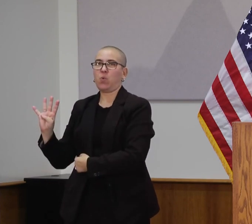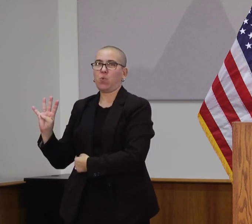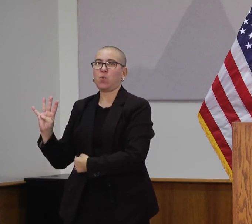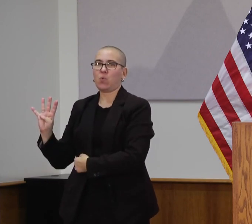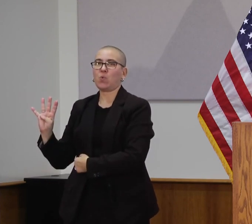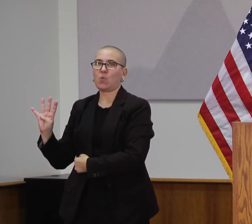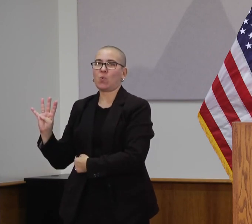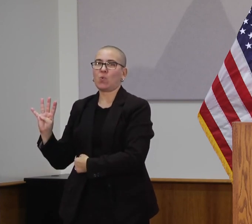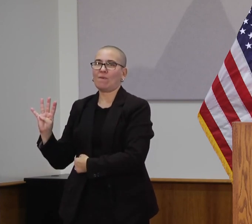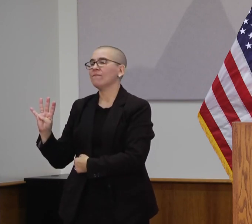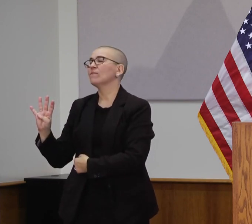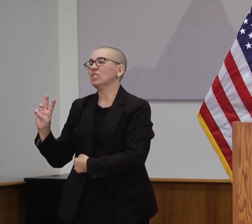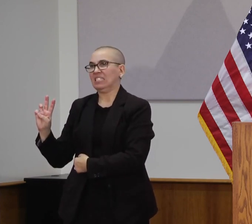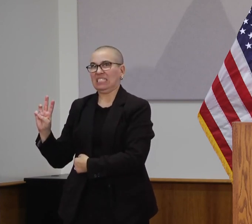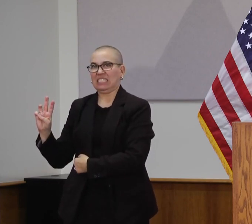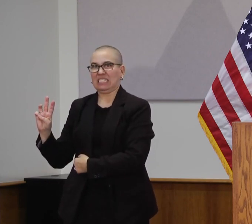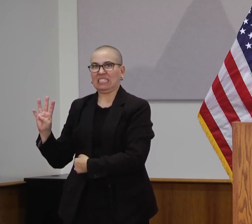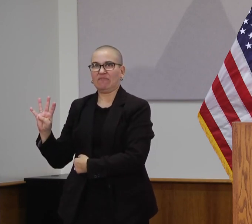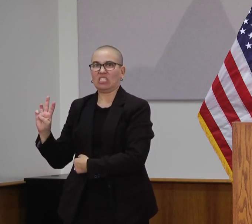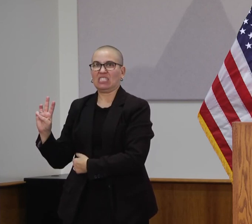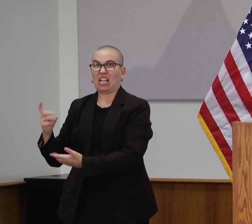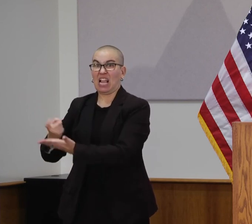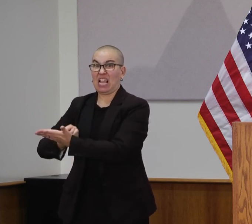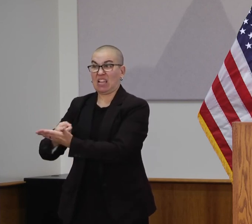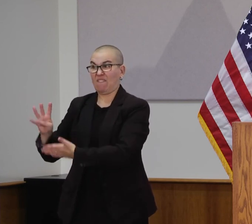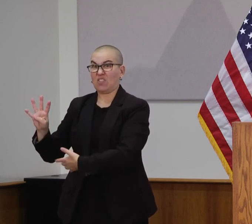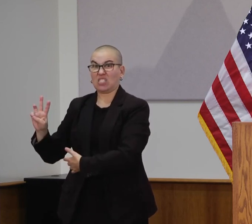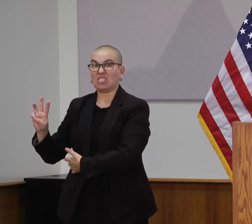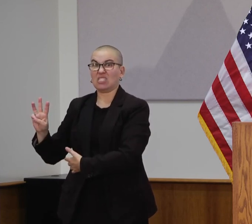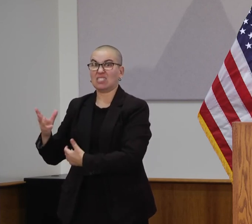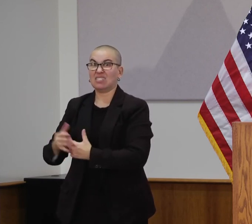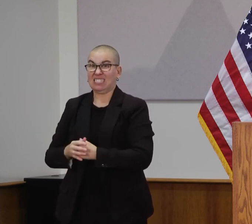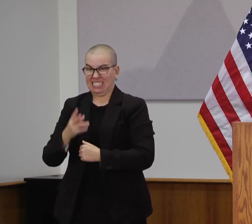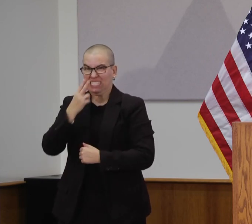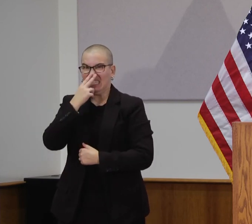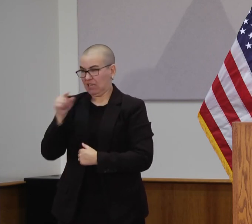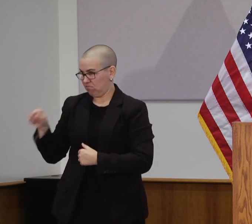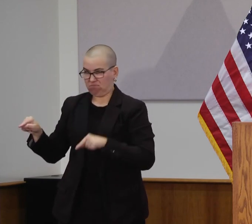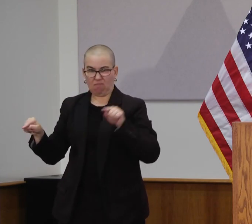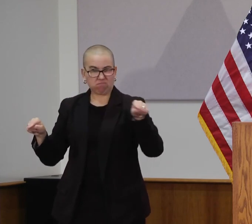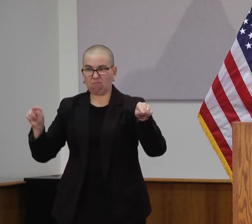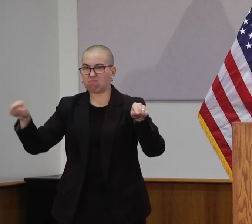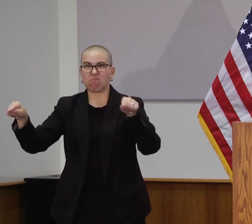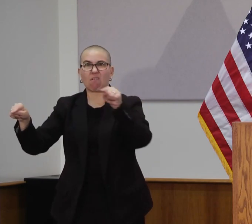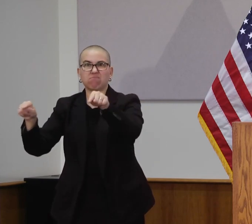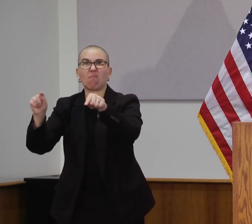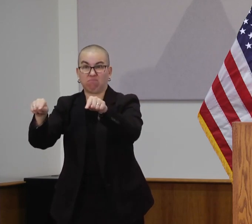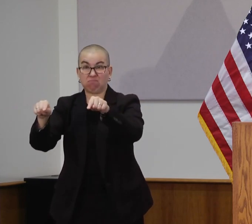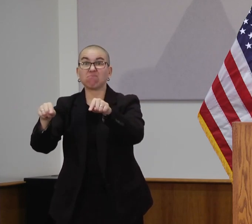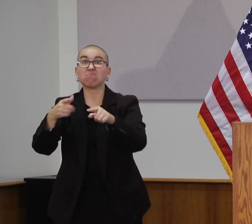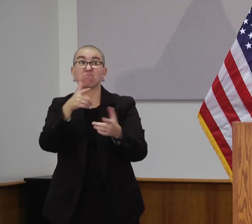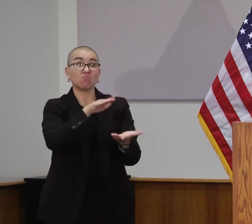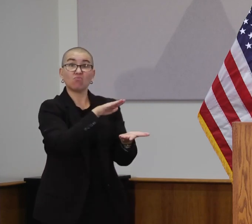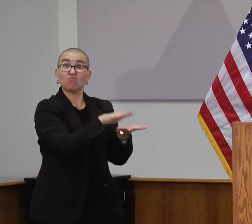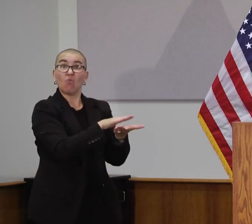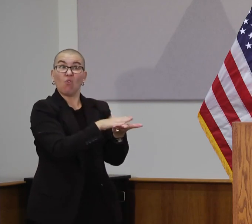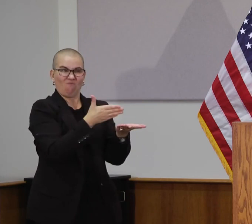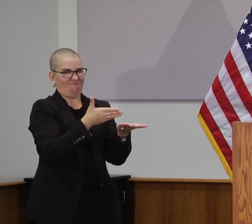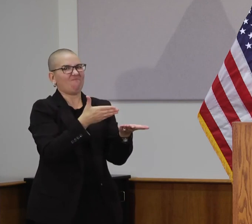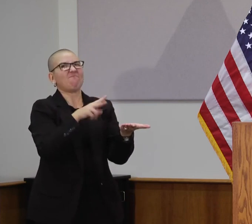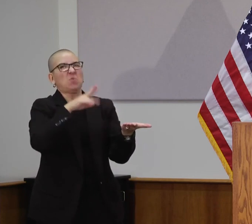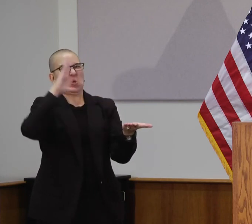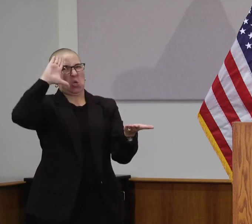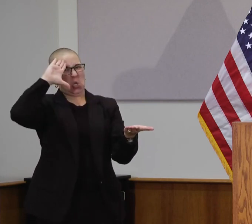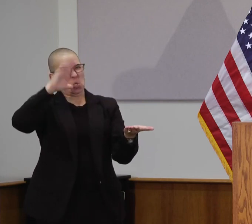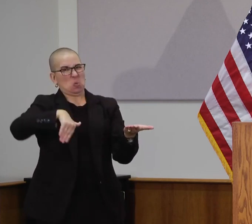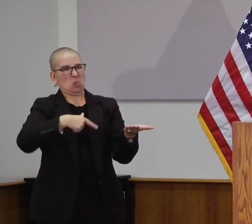the age groups. And when we look at the impact that this has on our schools, we know that overall,